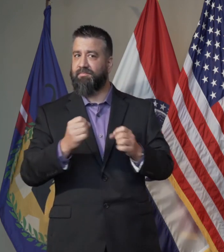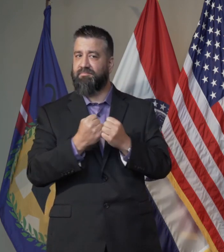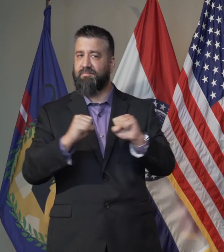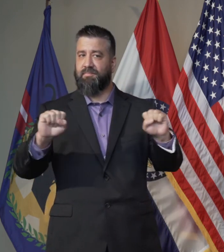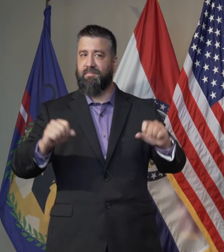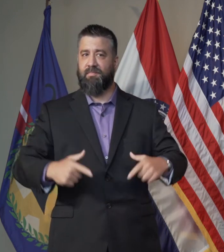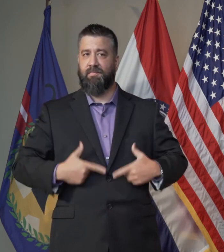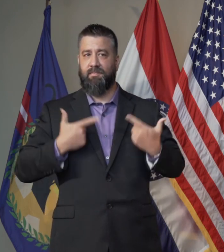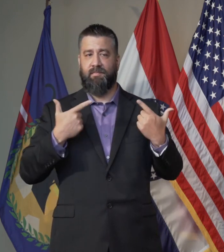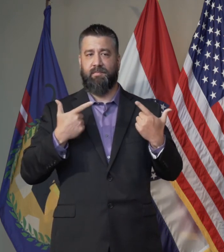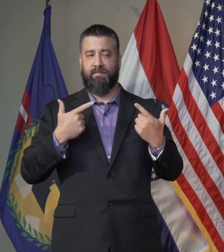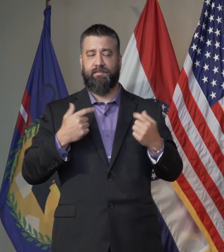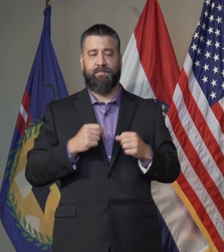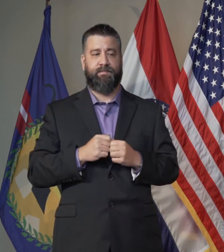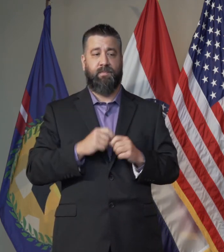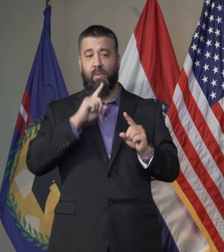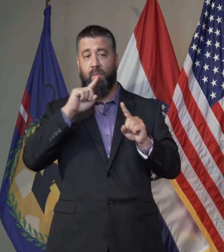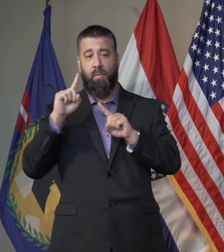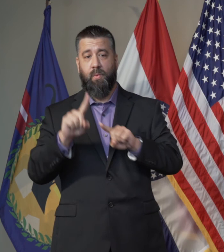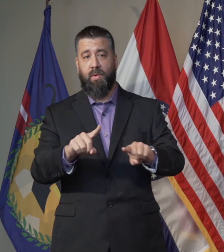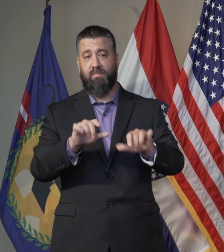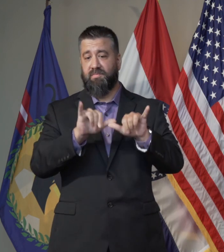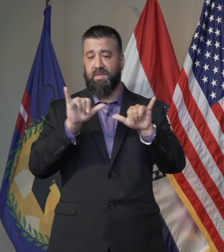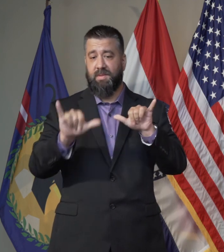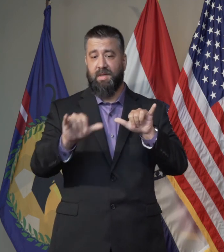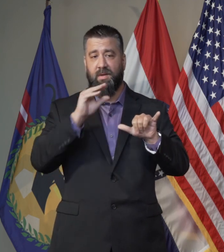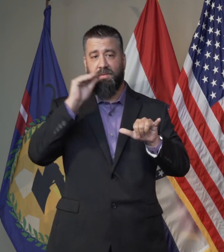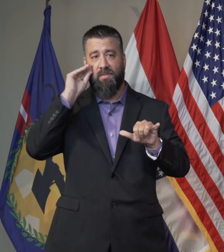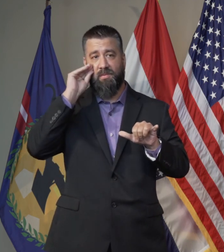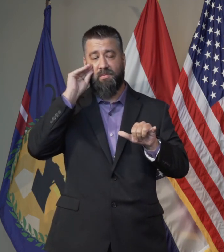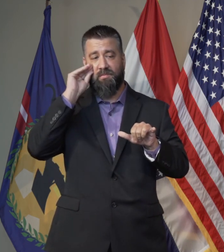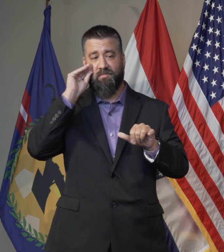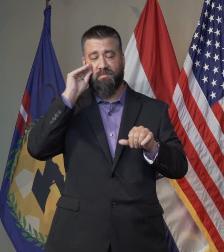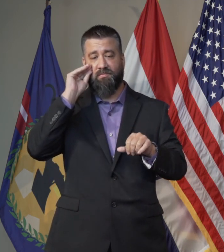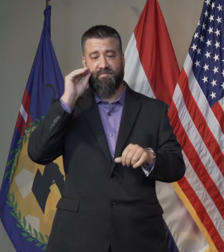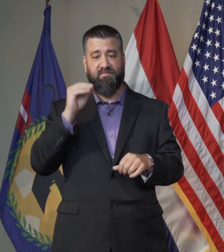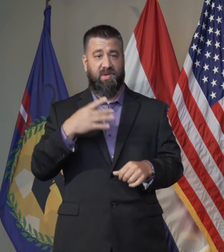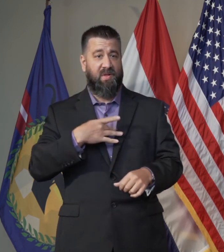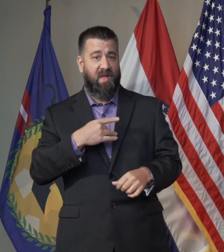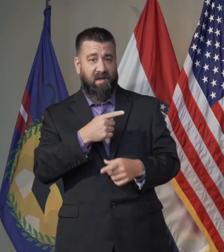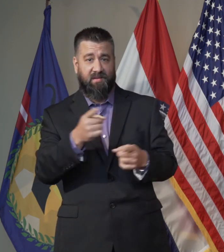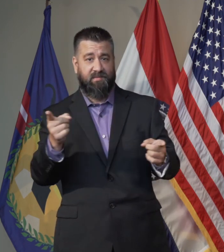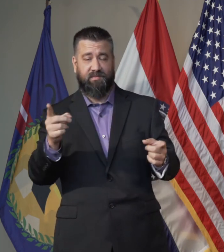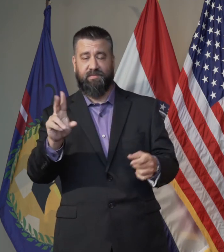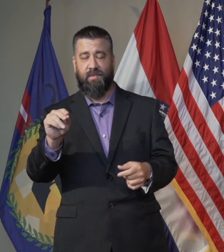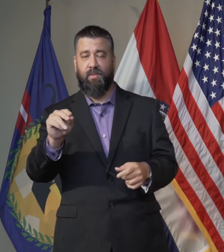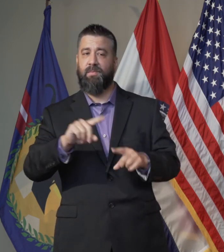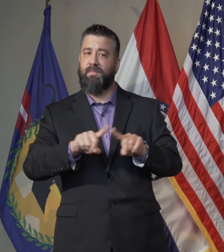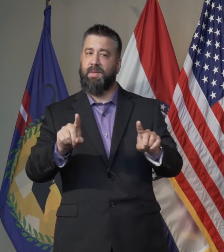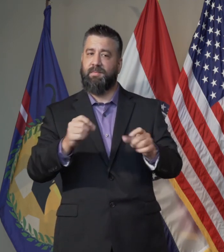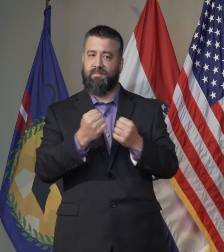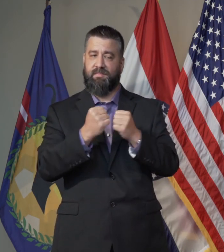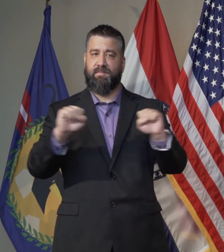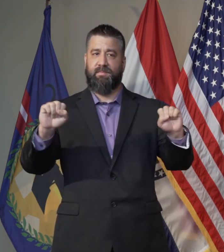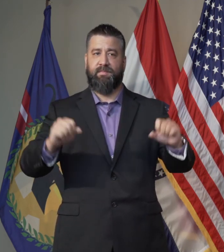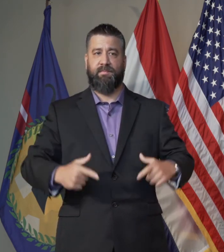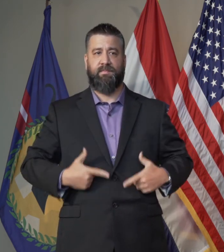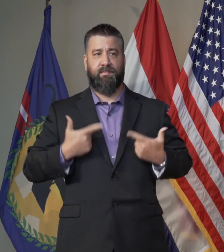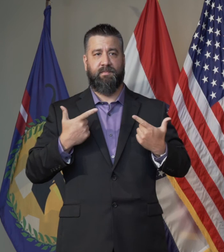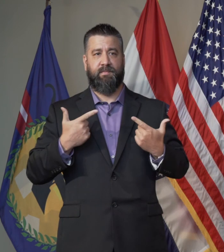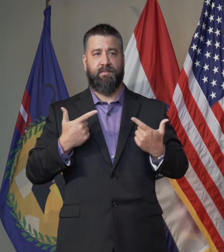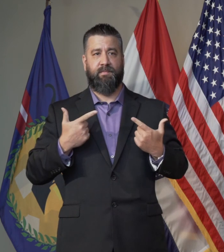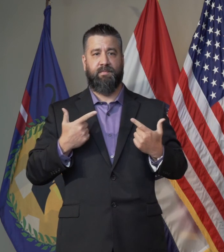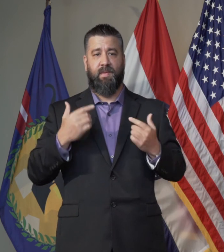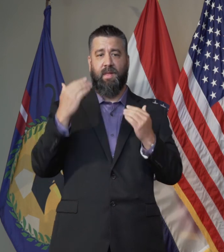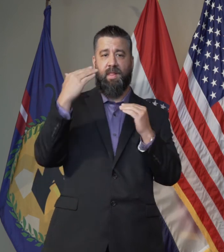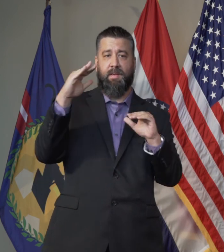were not embraced by all, but they save lives. And limitations on gatherings are not always followed,